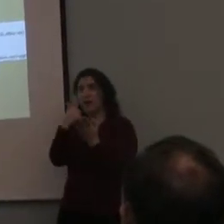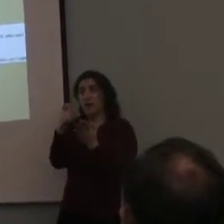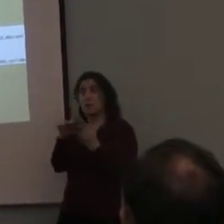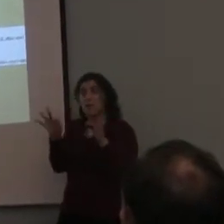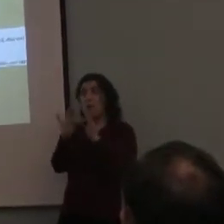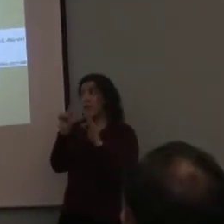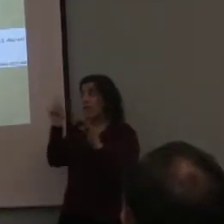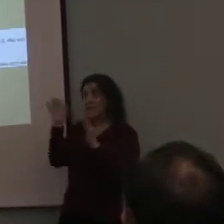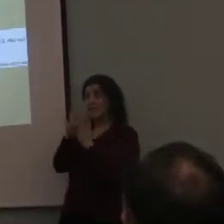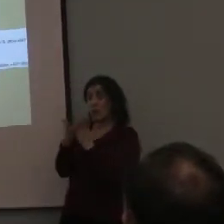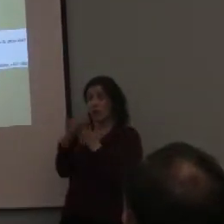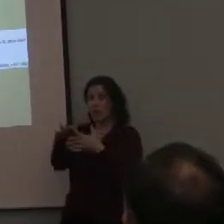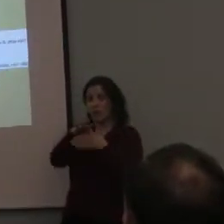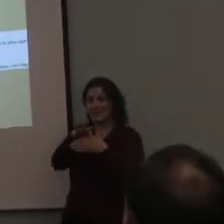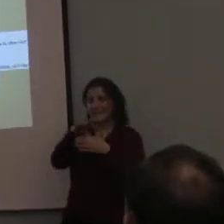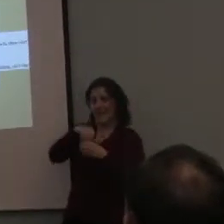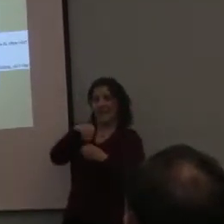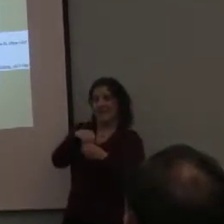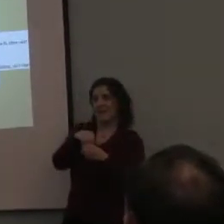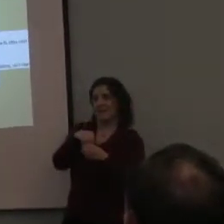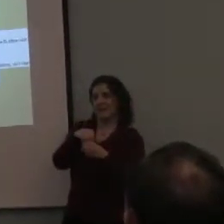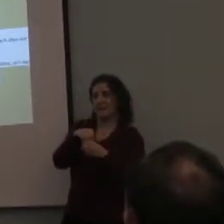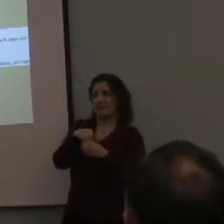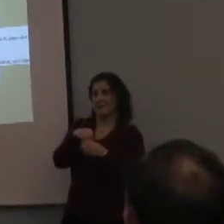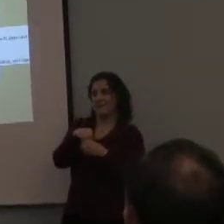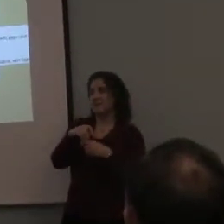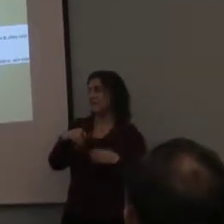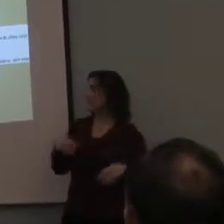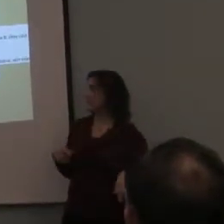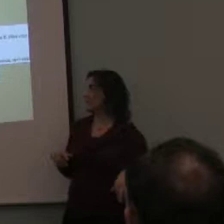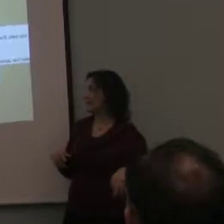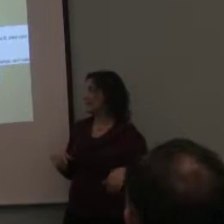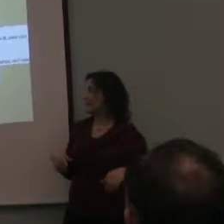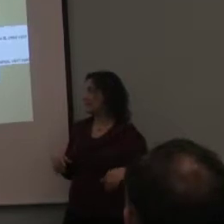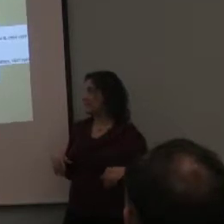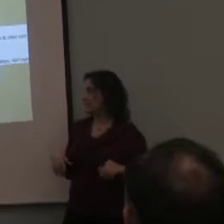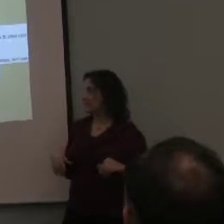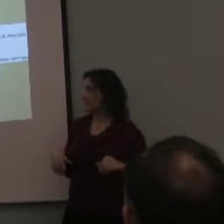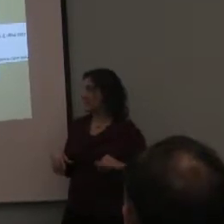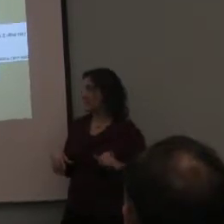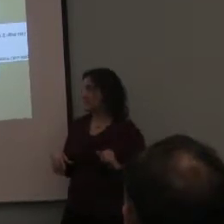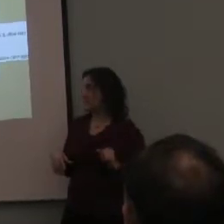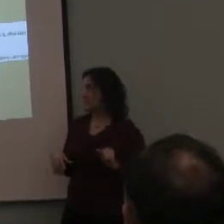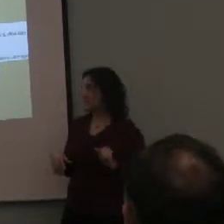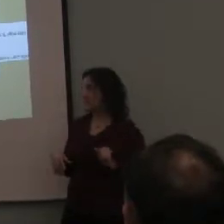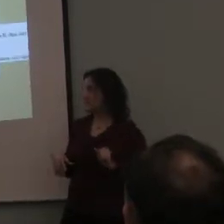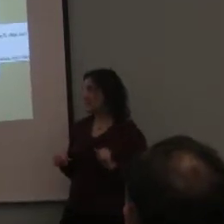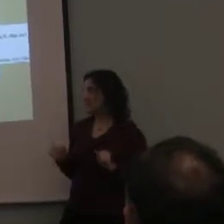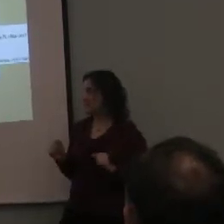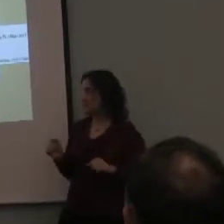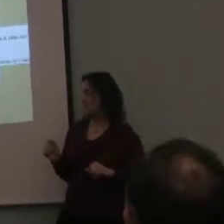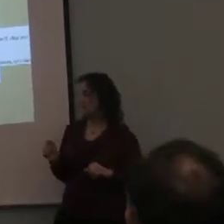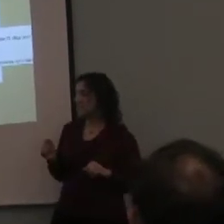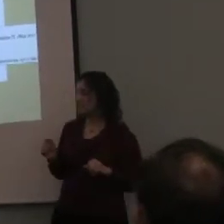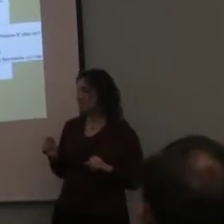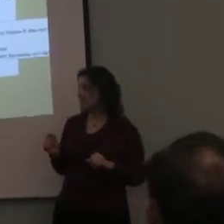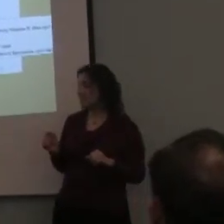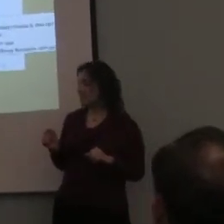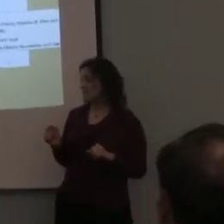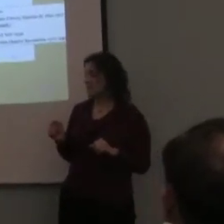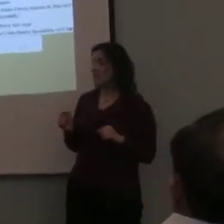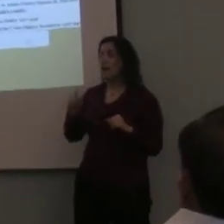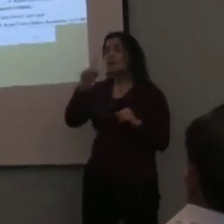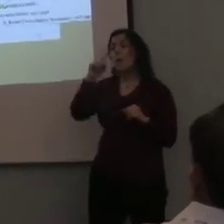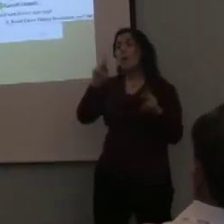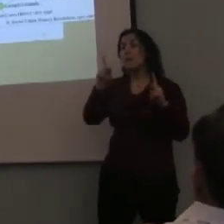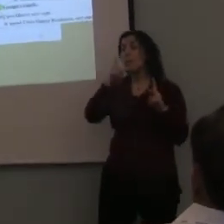content, not necessarily the same content for every person, But for